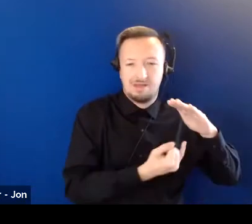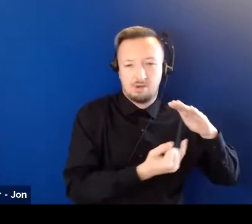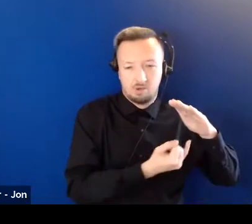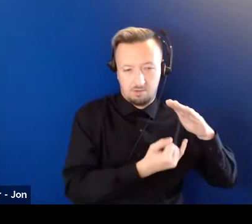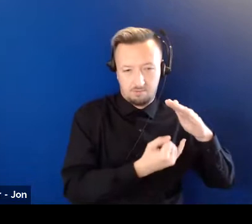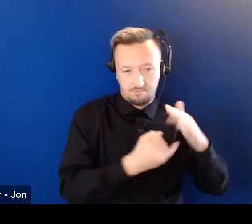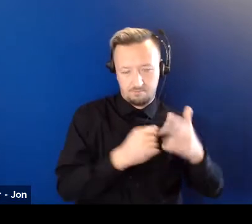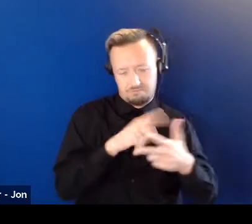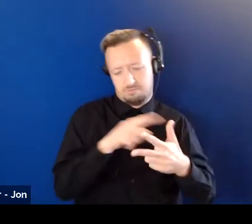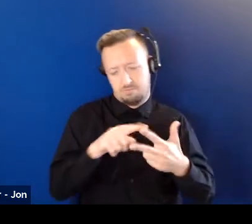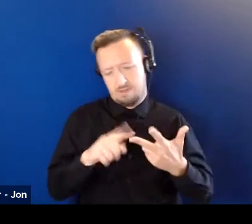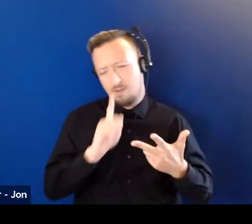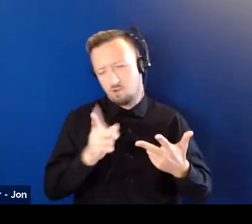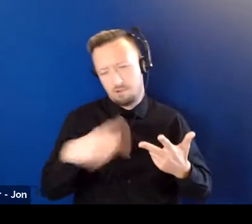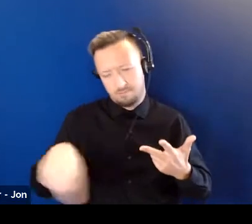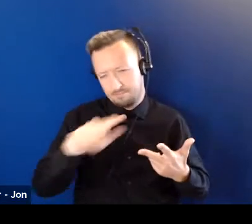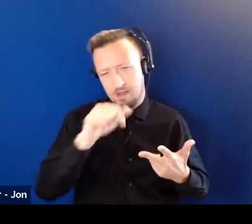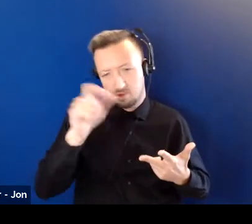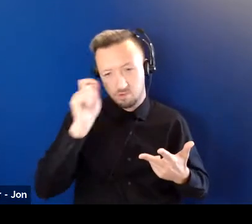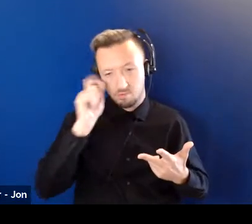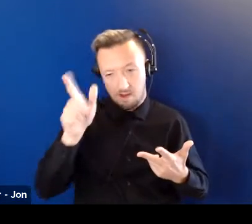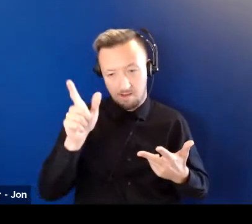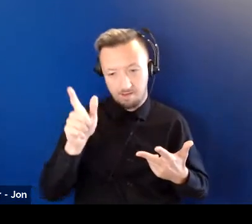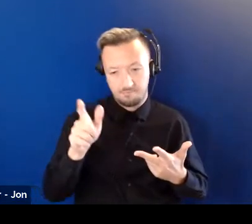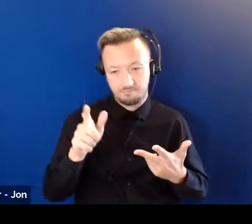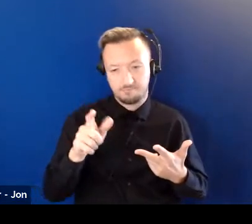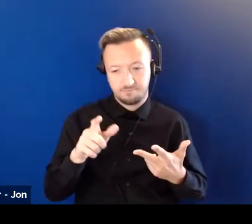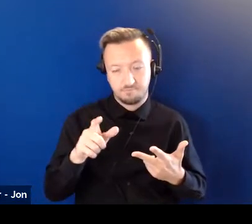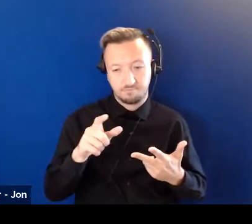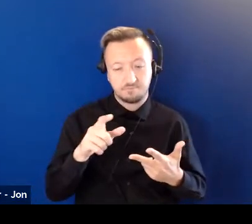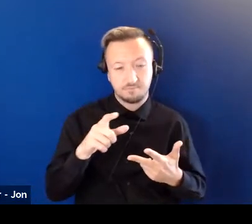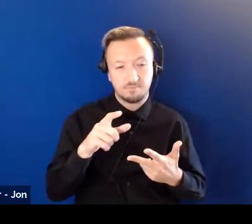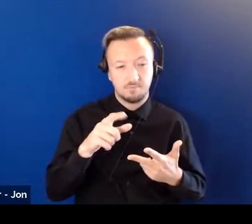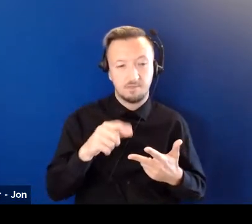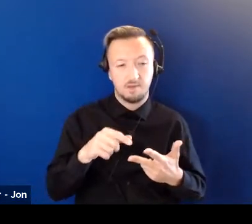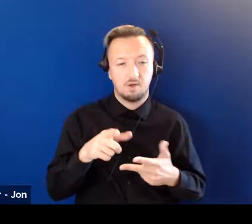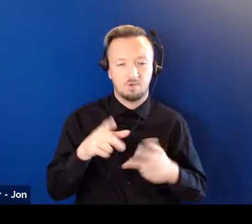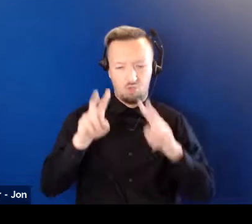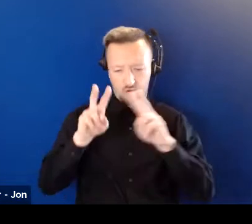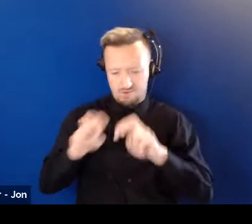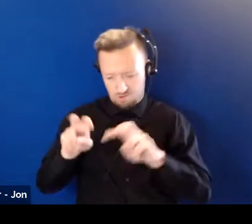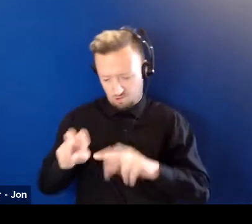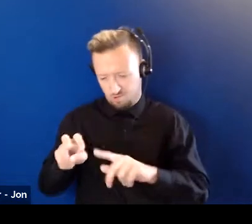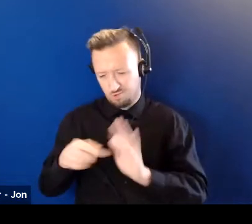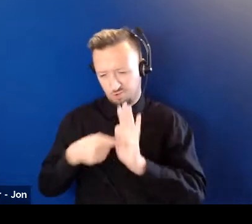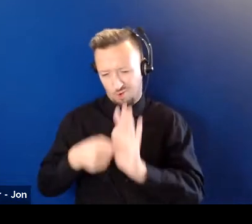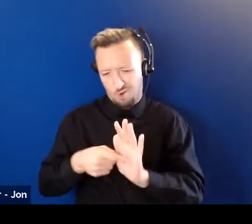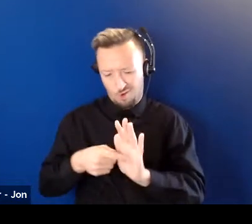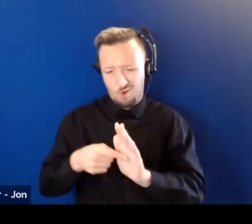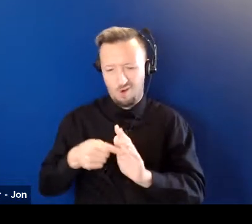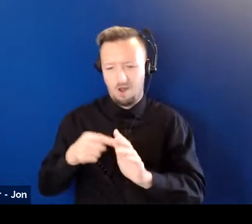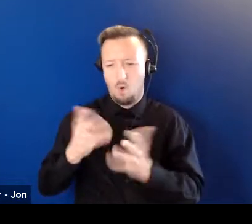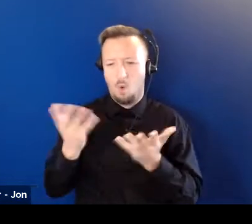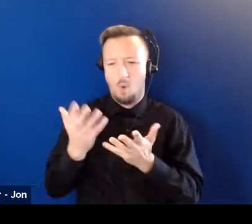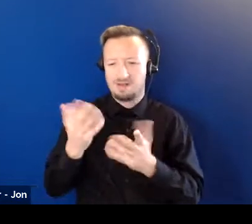aren't surprises to anybody. The research shows the impact on people with disabilities in those 3 areas, and our aim is